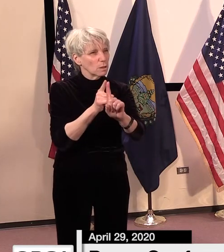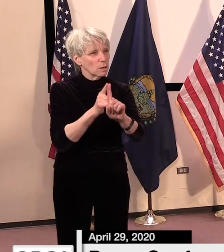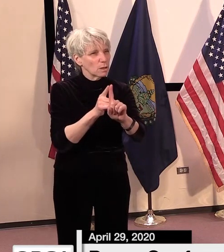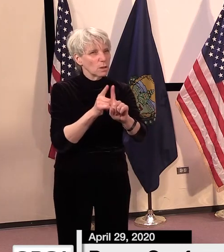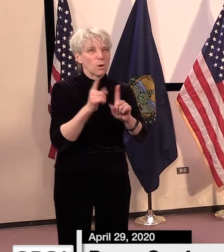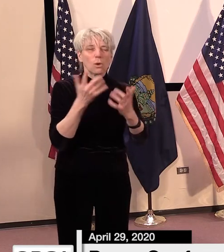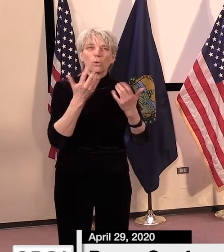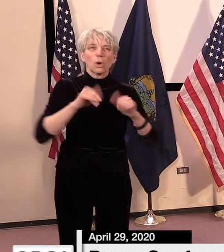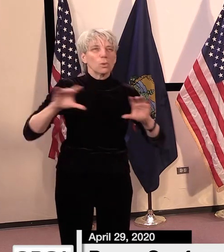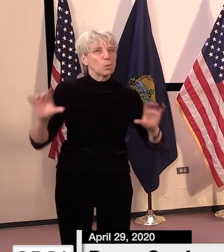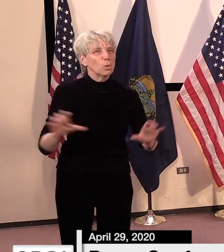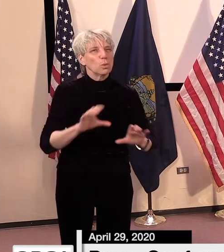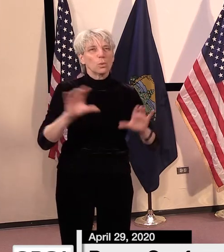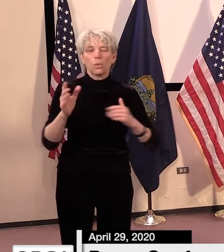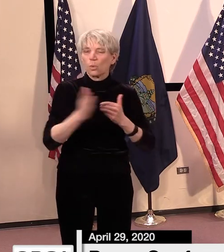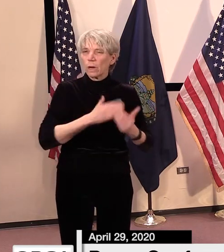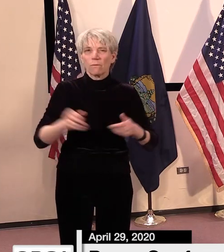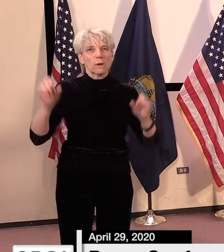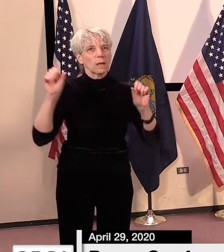can